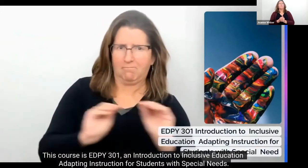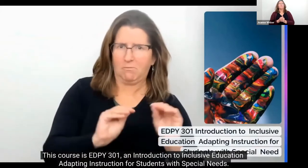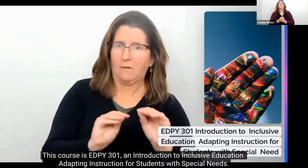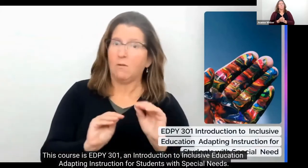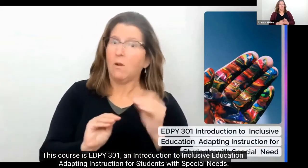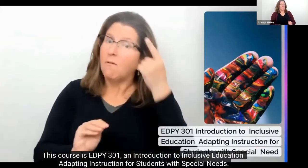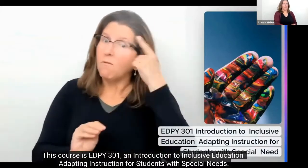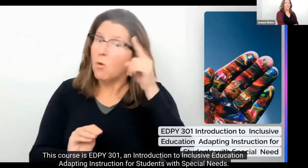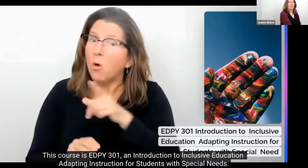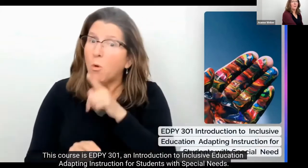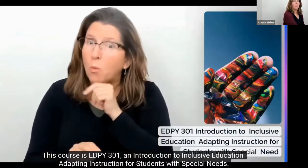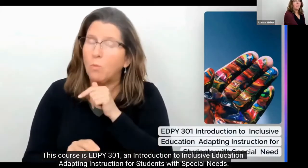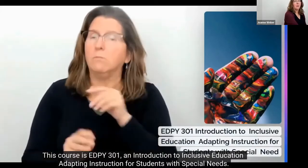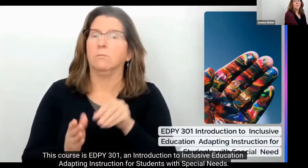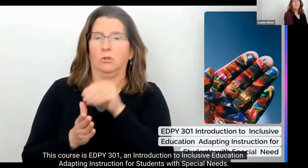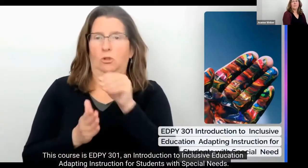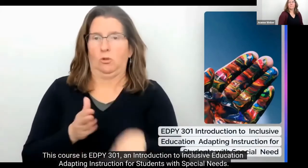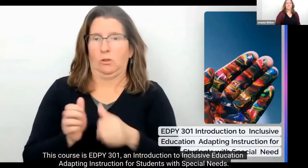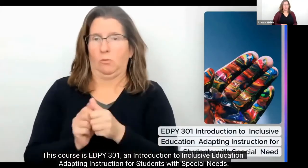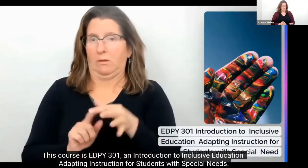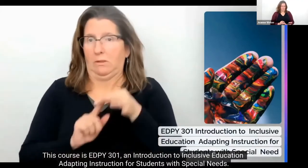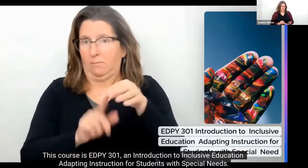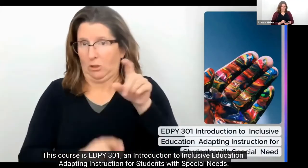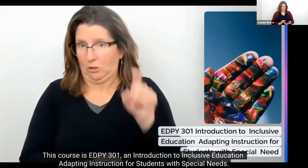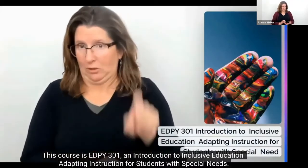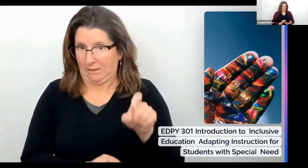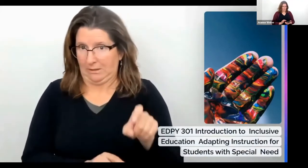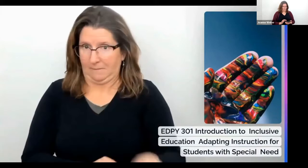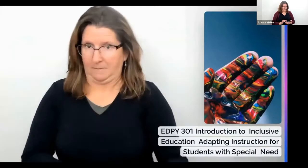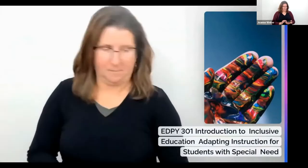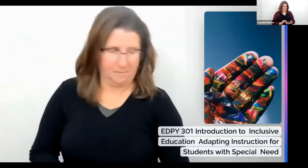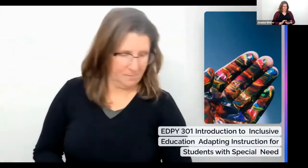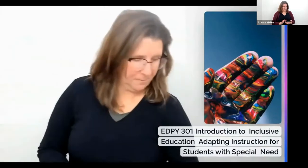education, adapting instruction for students with special needs.